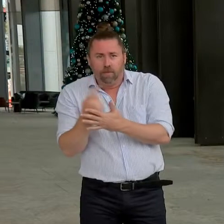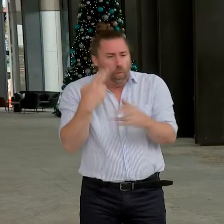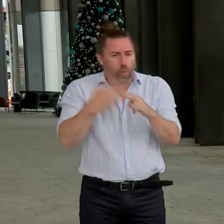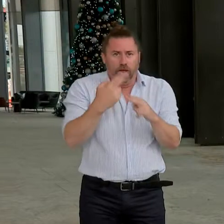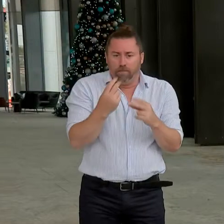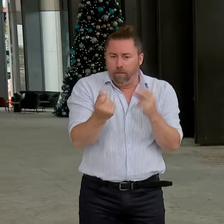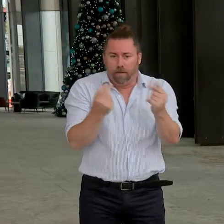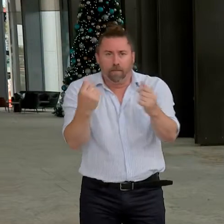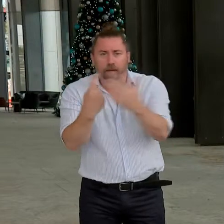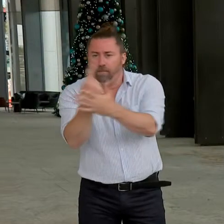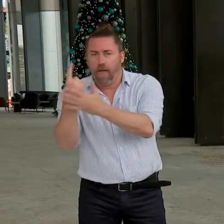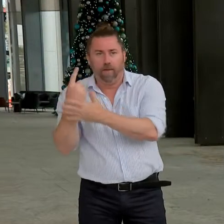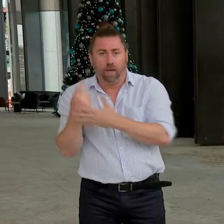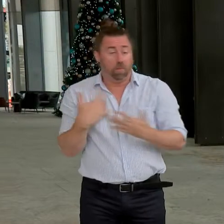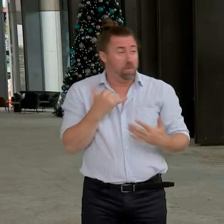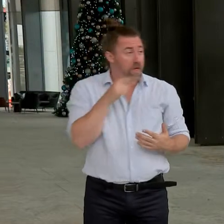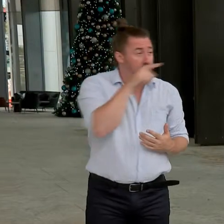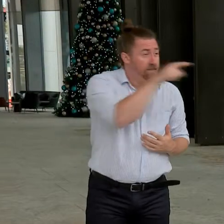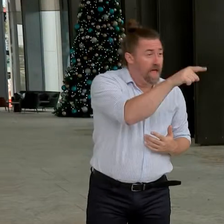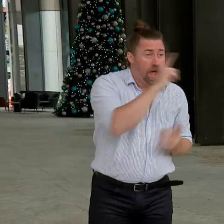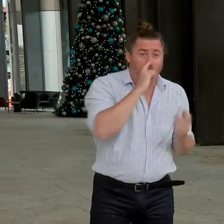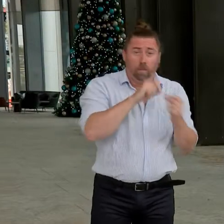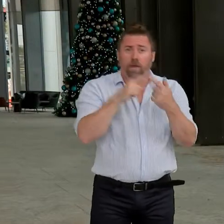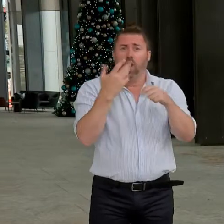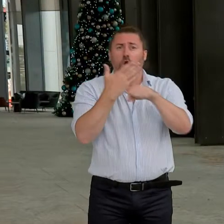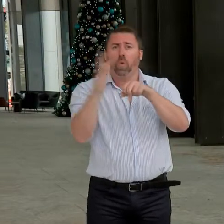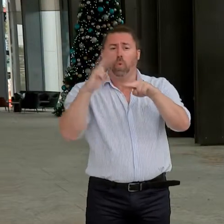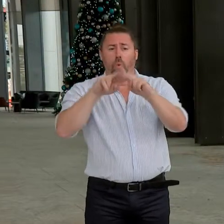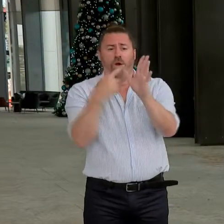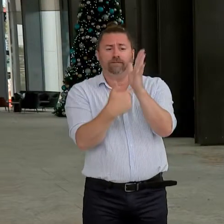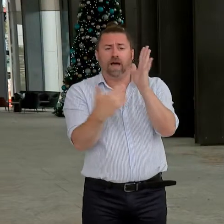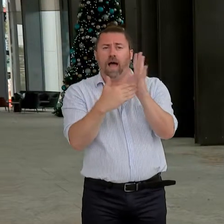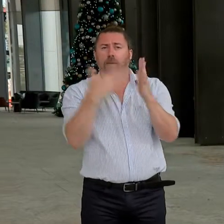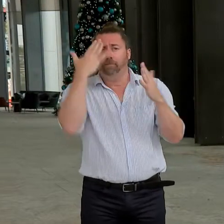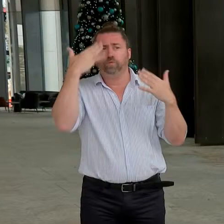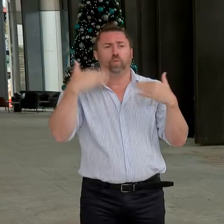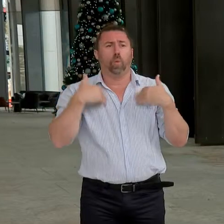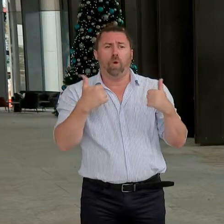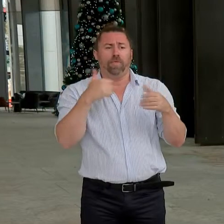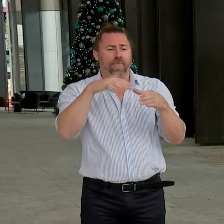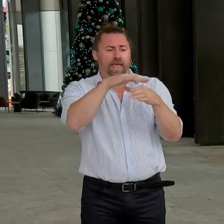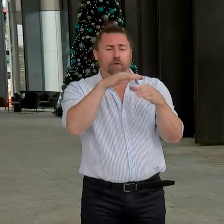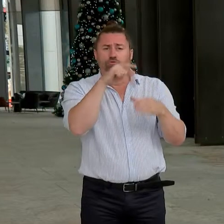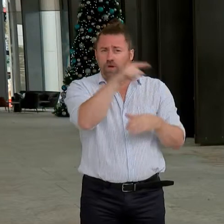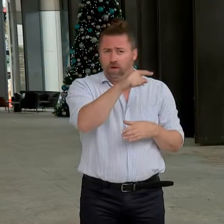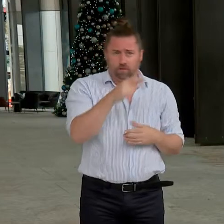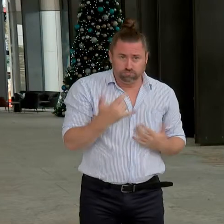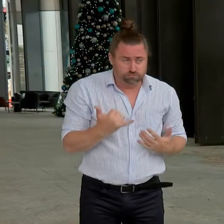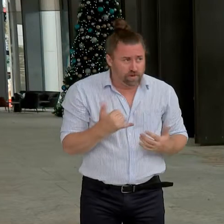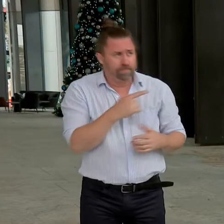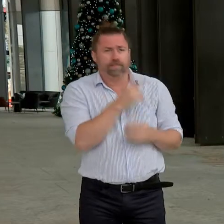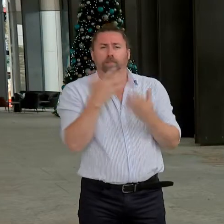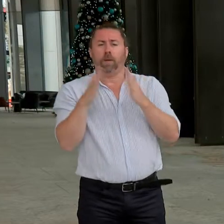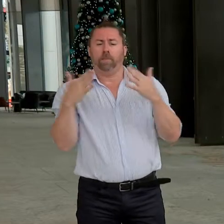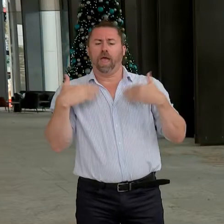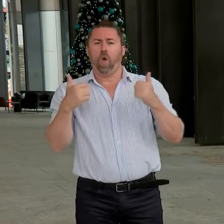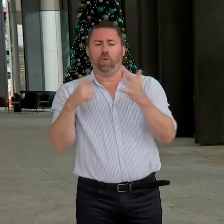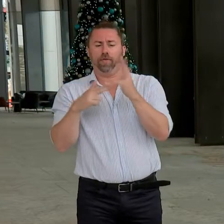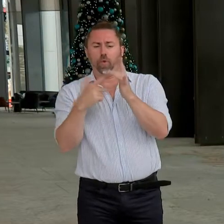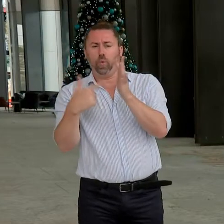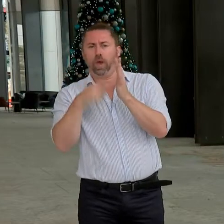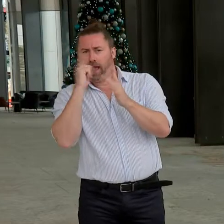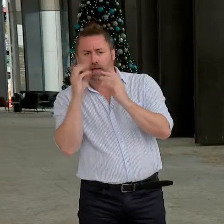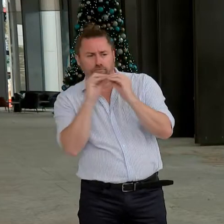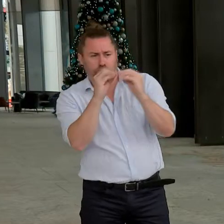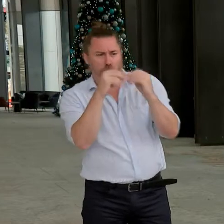and this is probably an evolving situation, and the public health unit on the ground will be the ones who respond and put those measures in